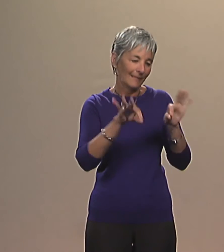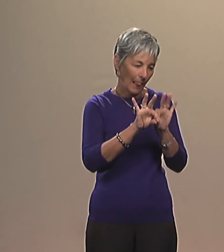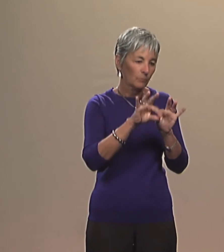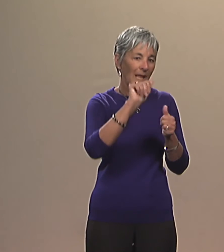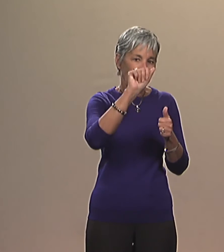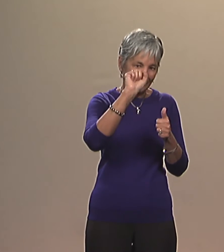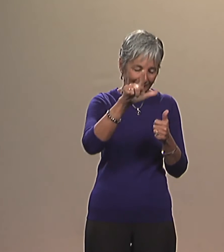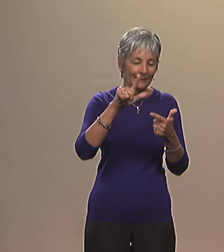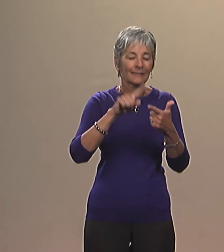English.